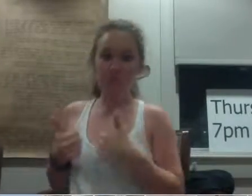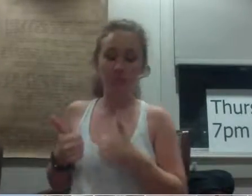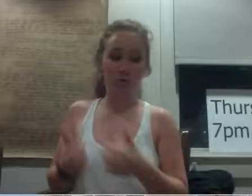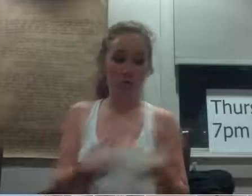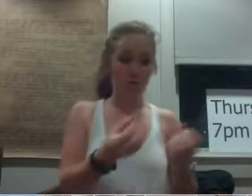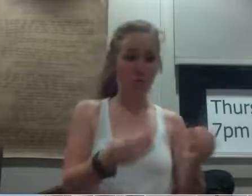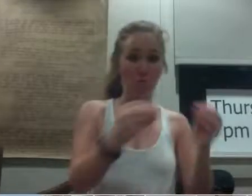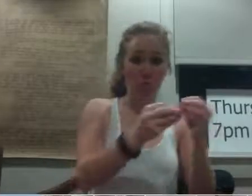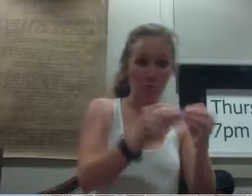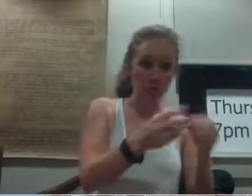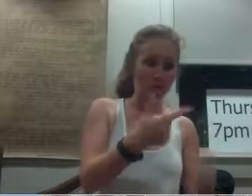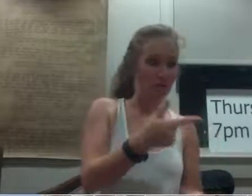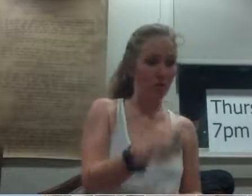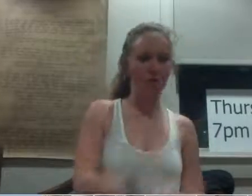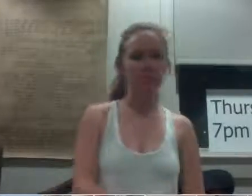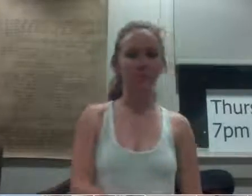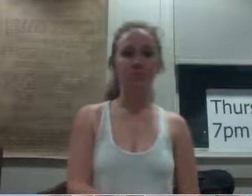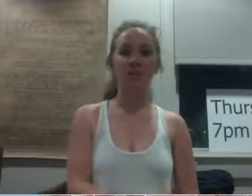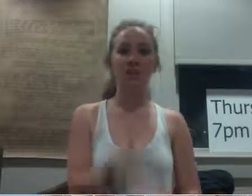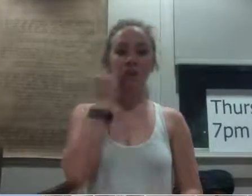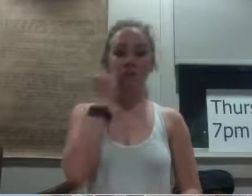than humans living today.